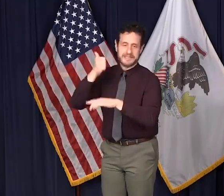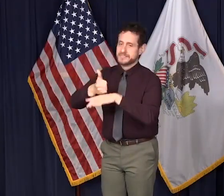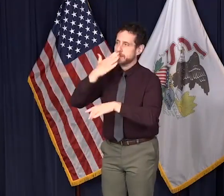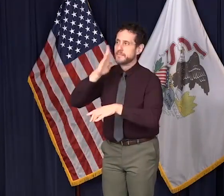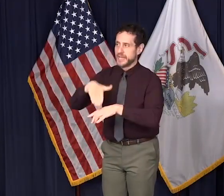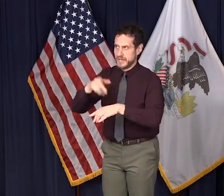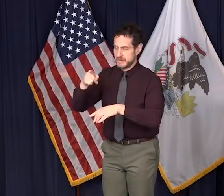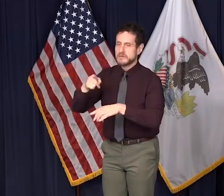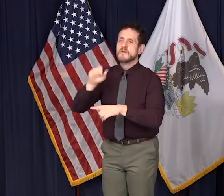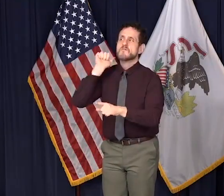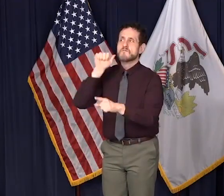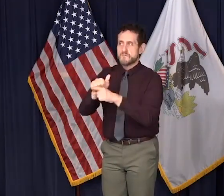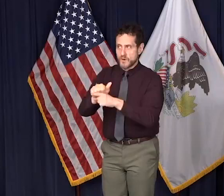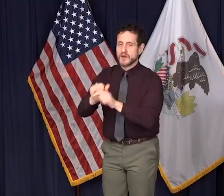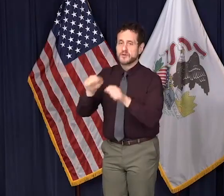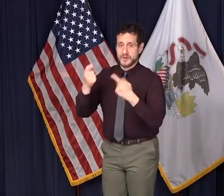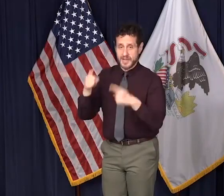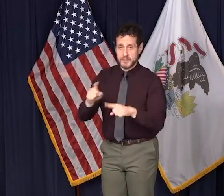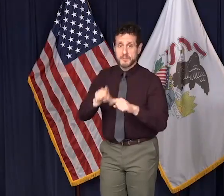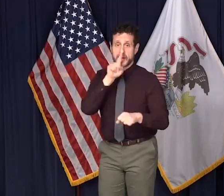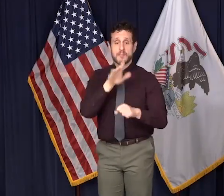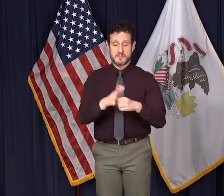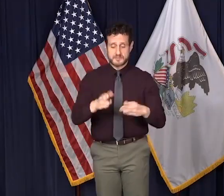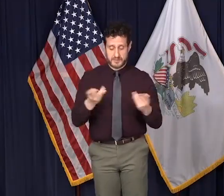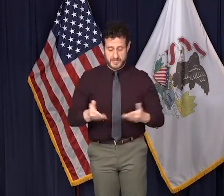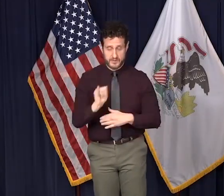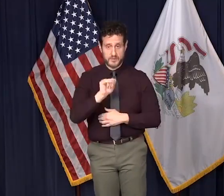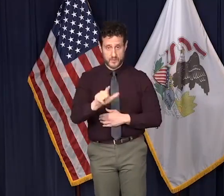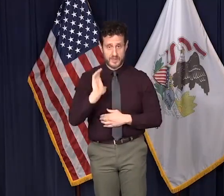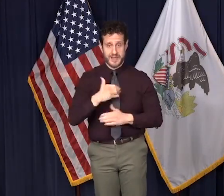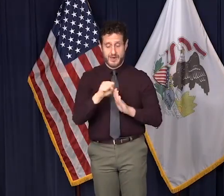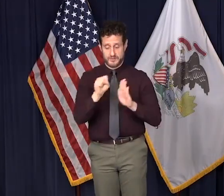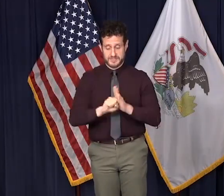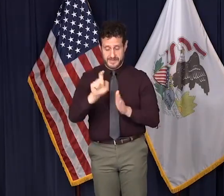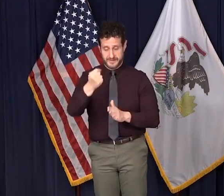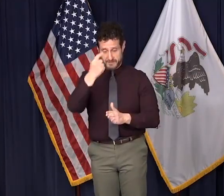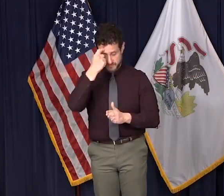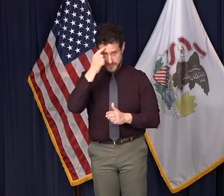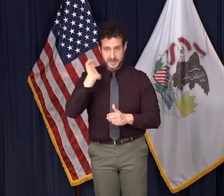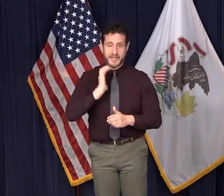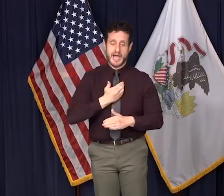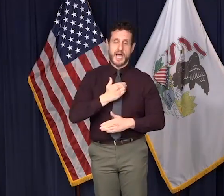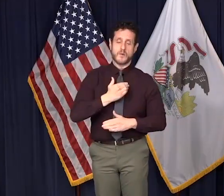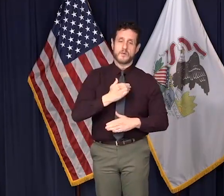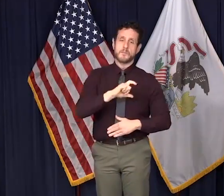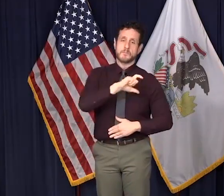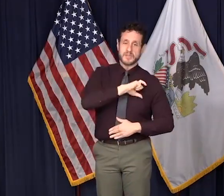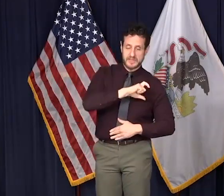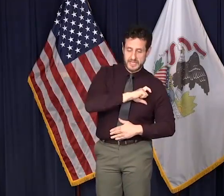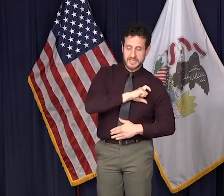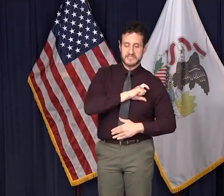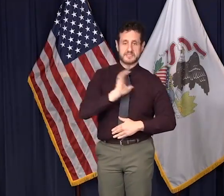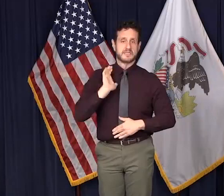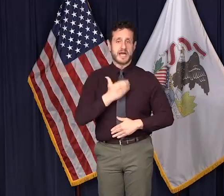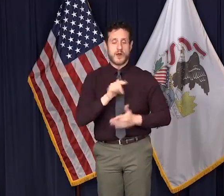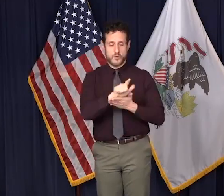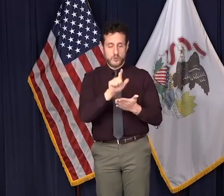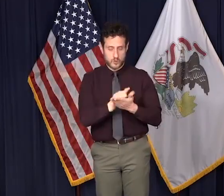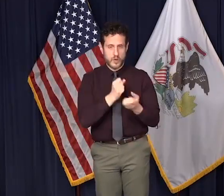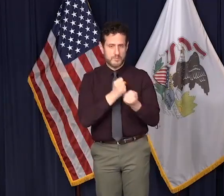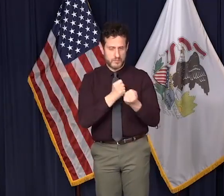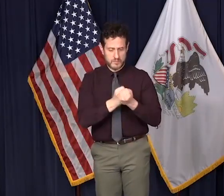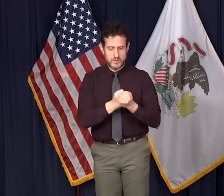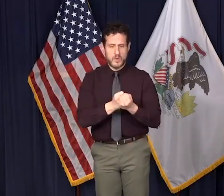can promise Illinoisans that our state government and law enforcement authorities will do everything in our power to support anyone who's